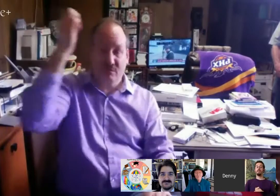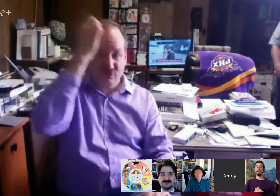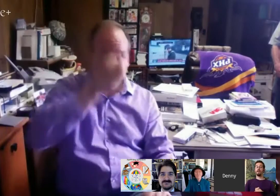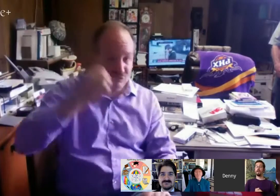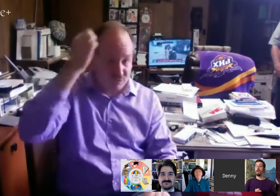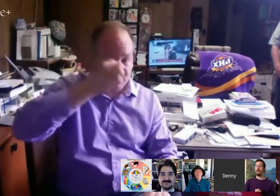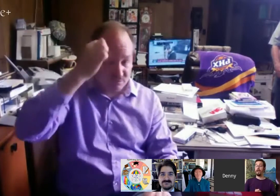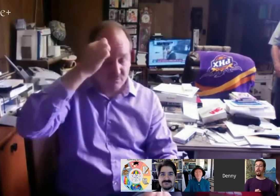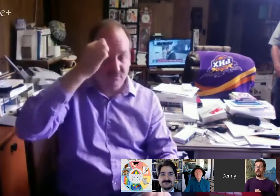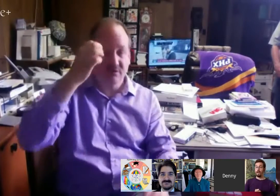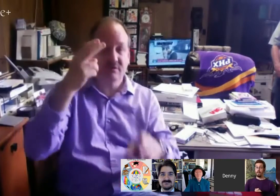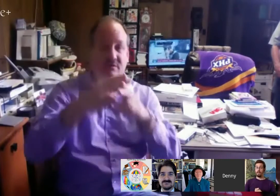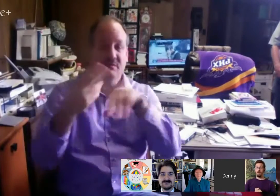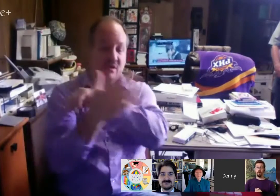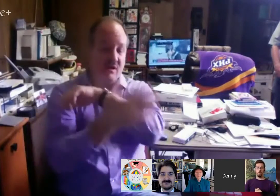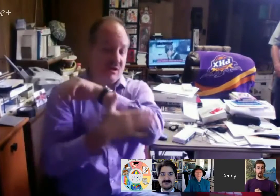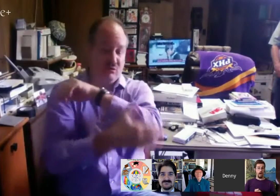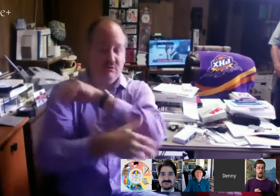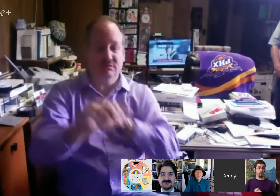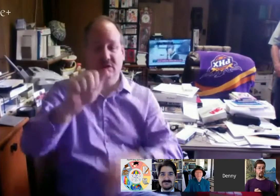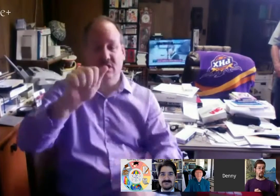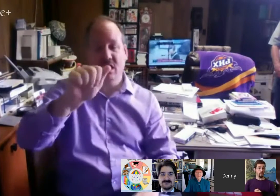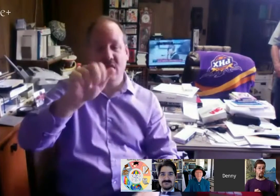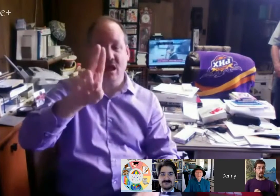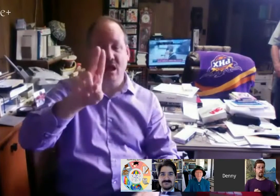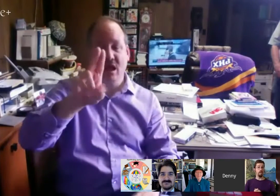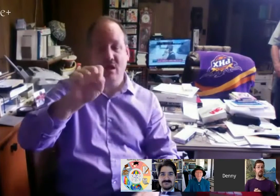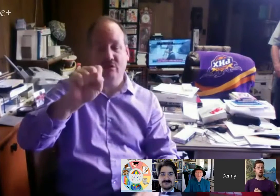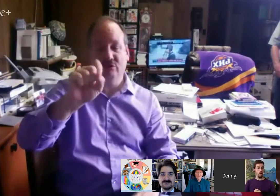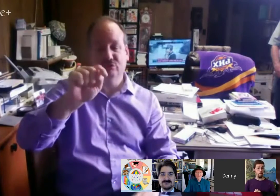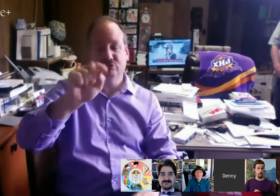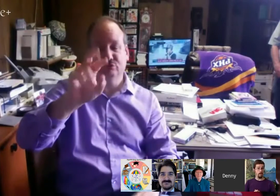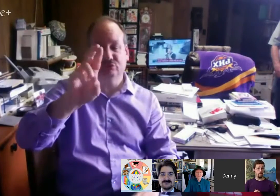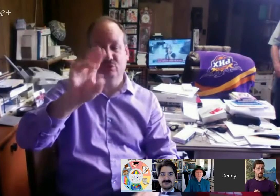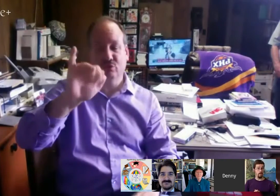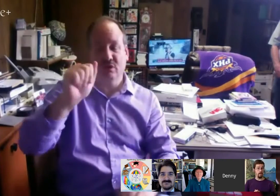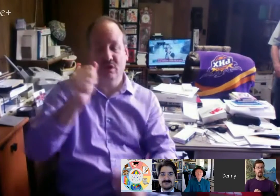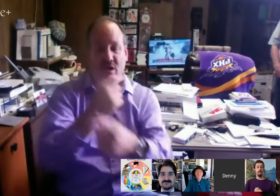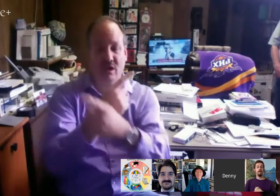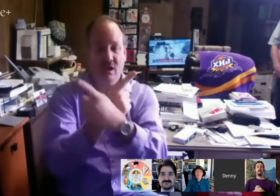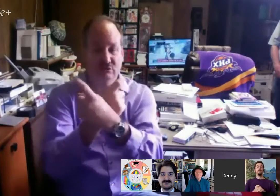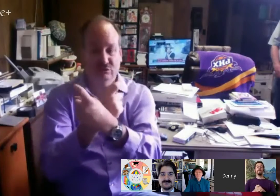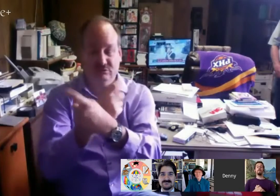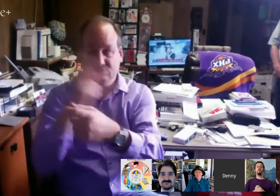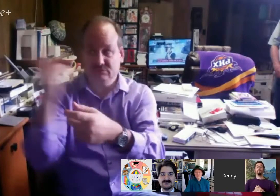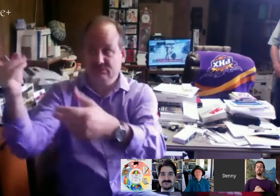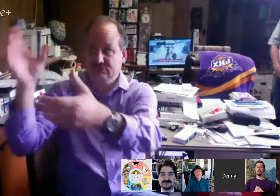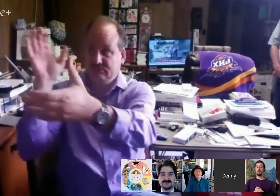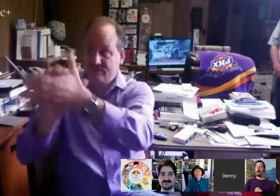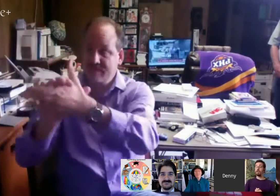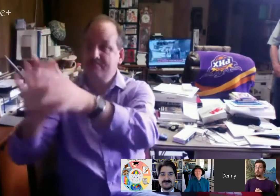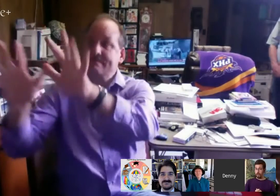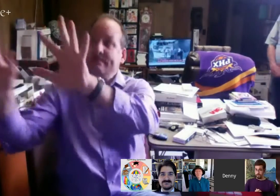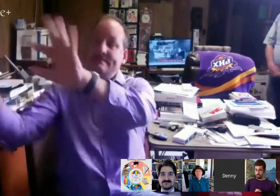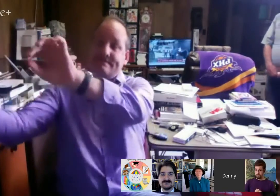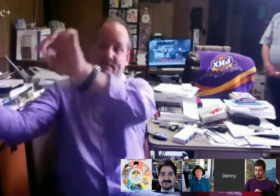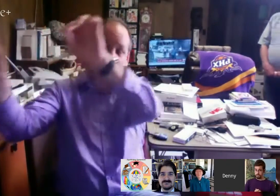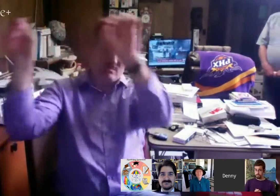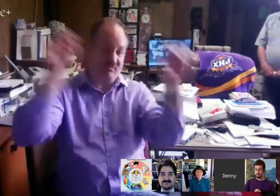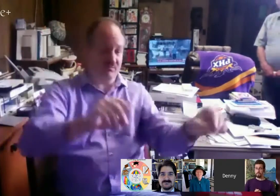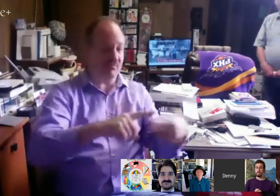And they were actually born in Europe. They were born in